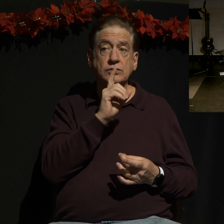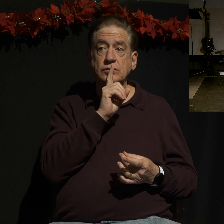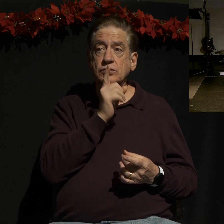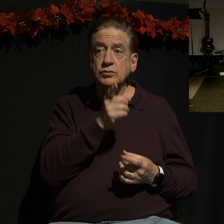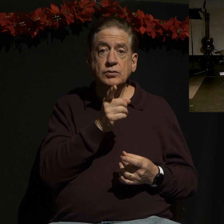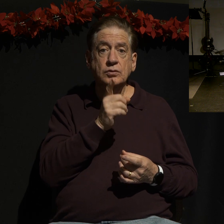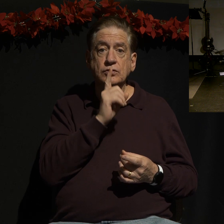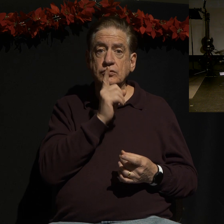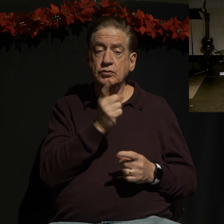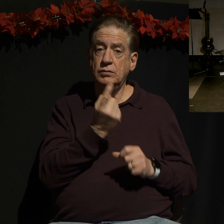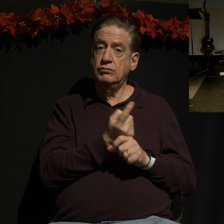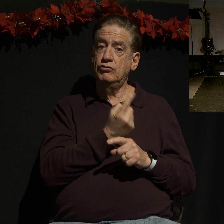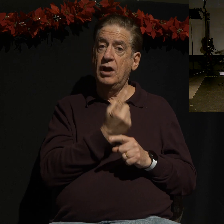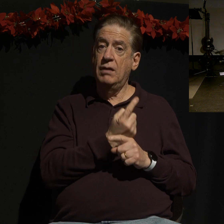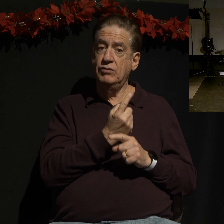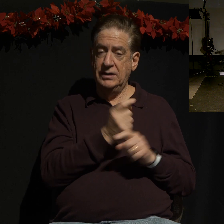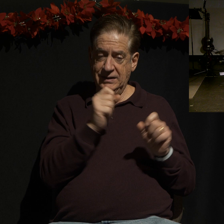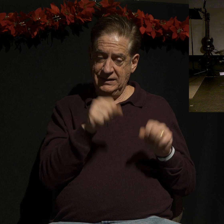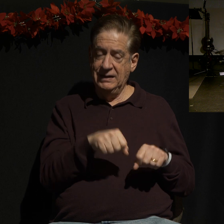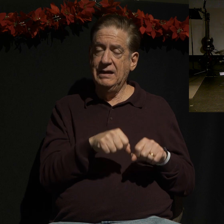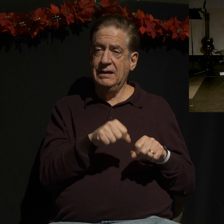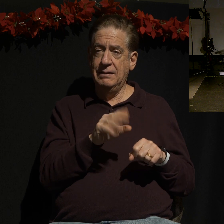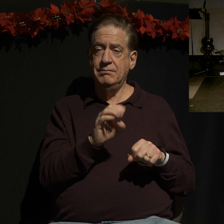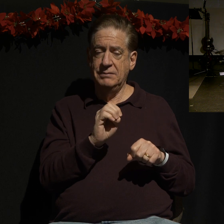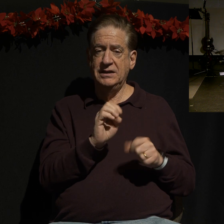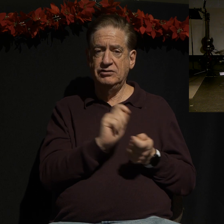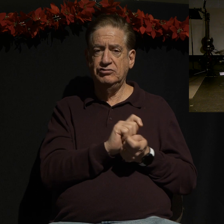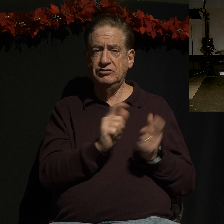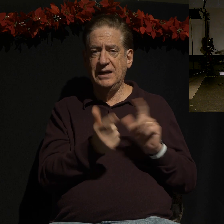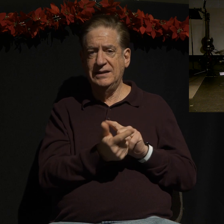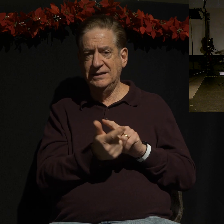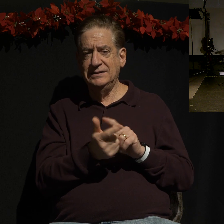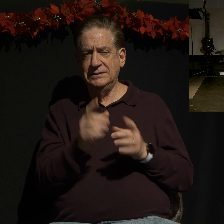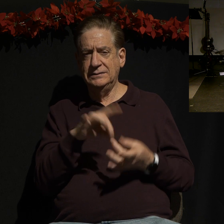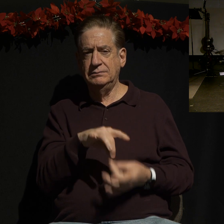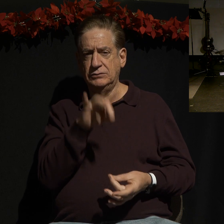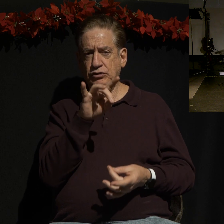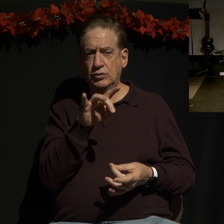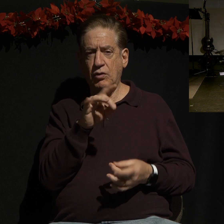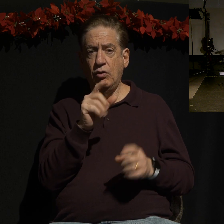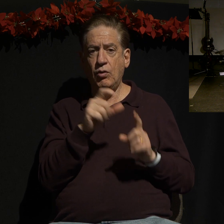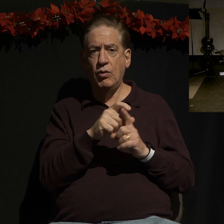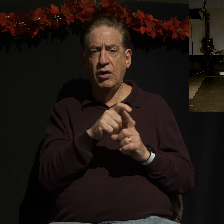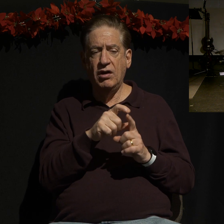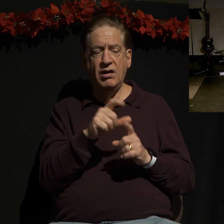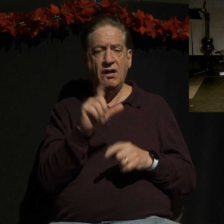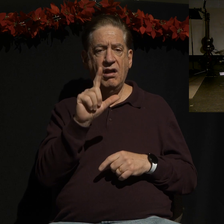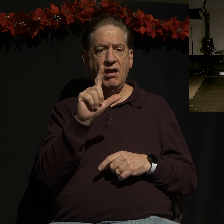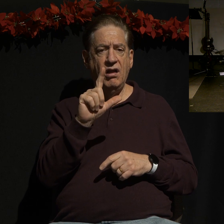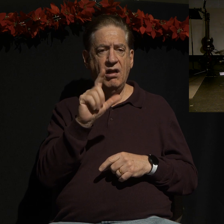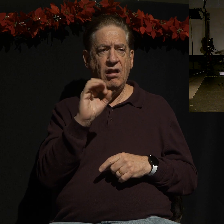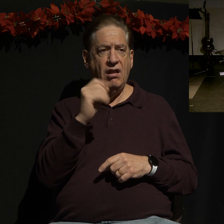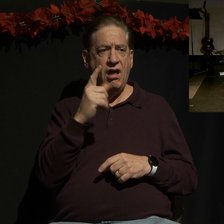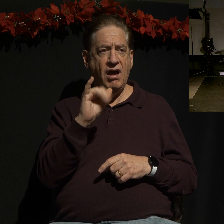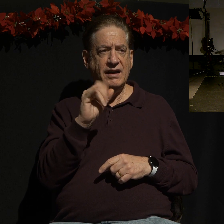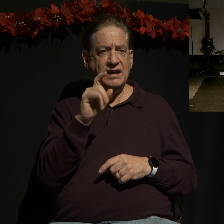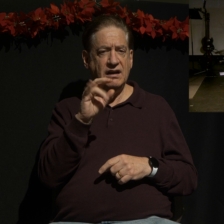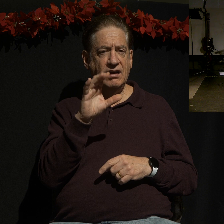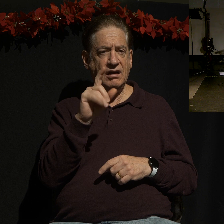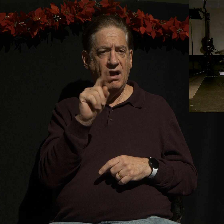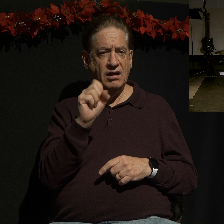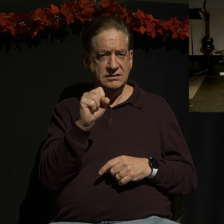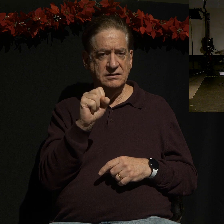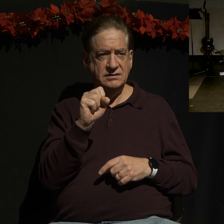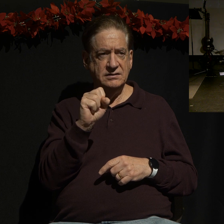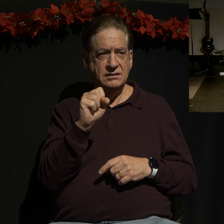true and proper, it can be translated as spiritual. The word is logikos. But what this